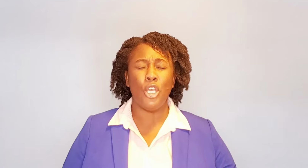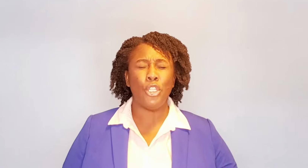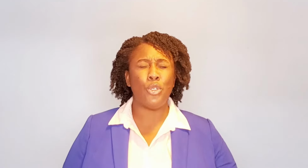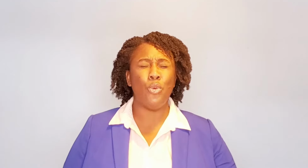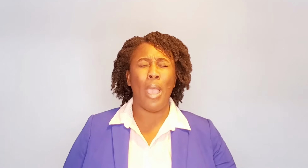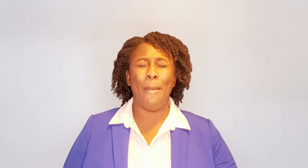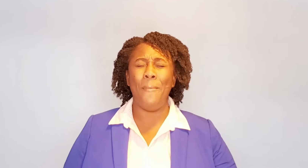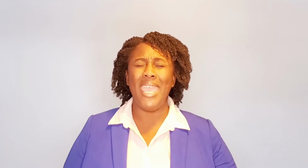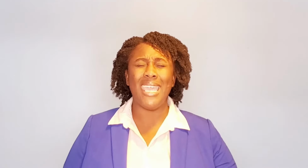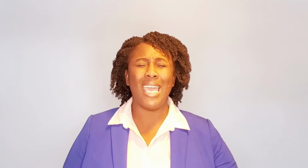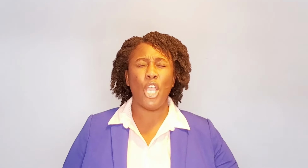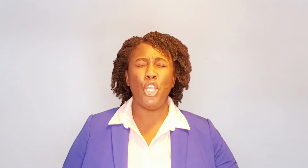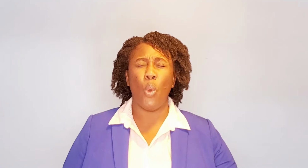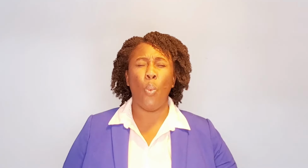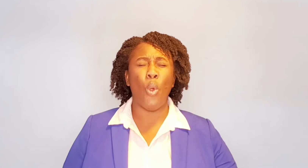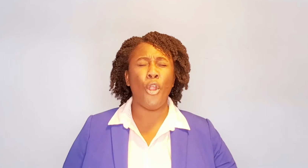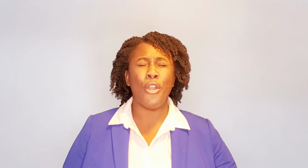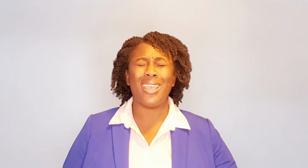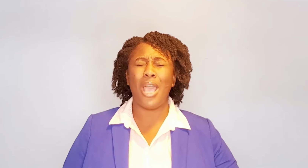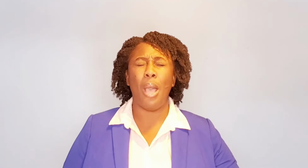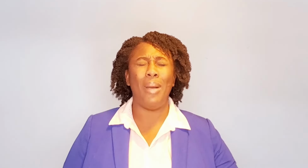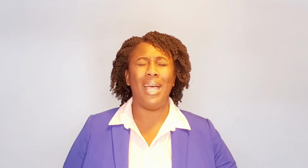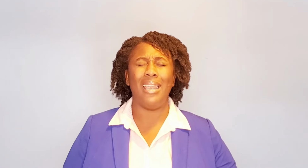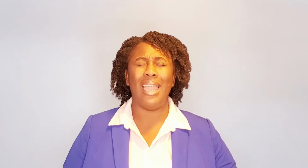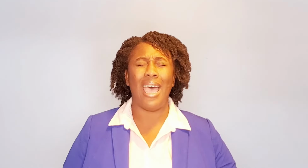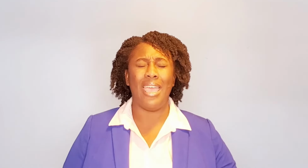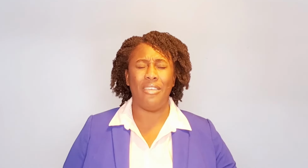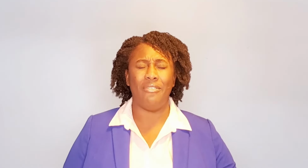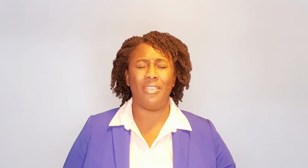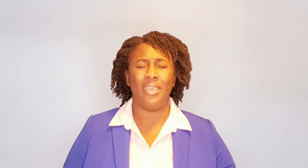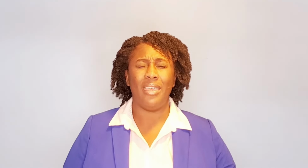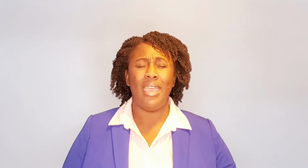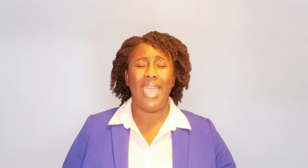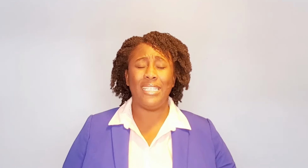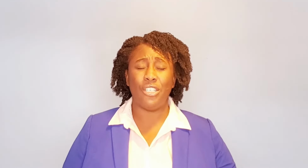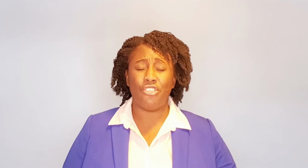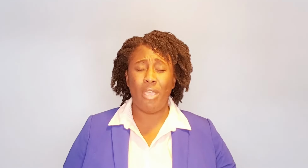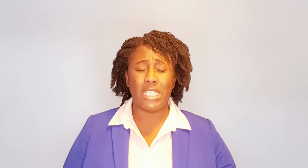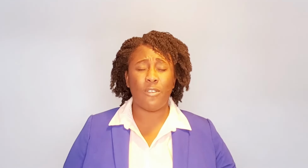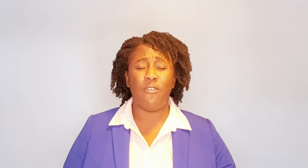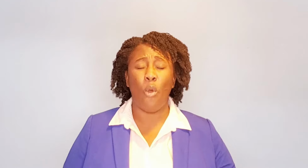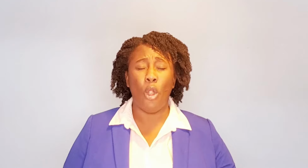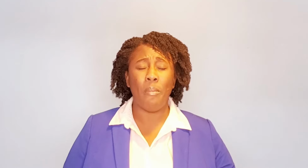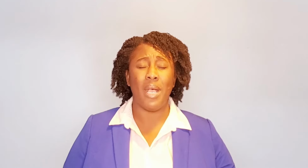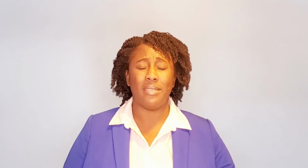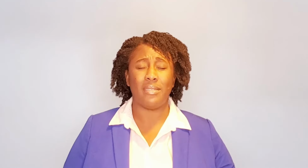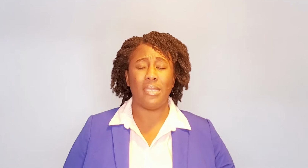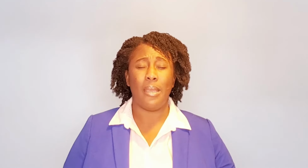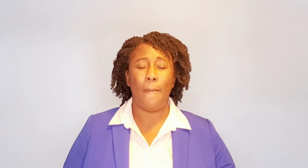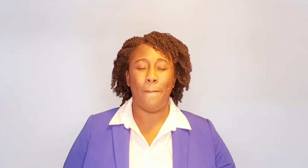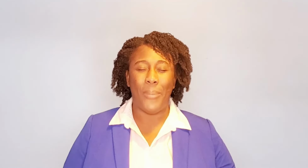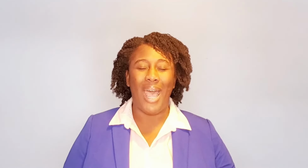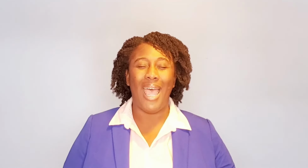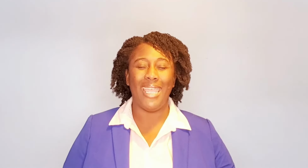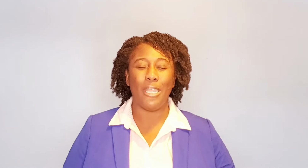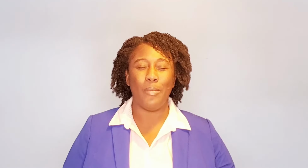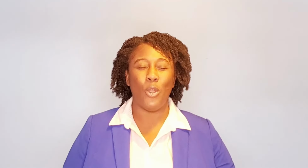to make your word come alive and to transform us by your